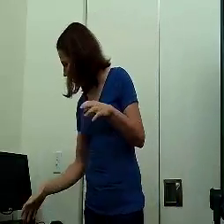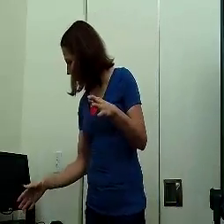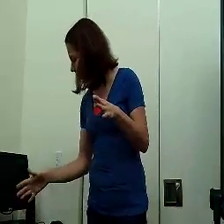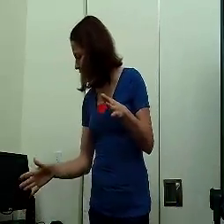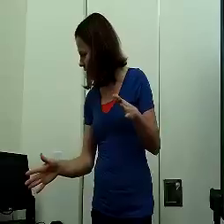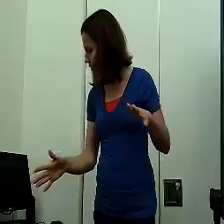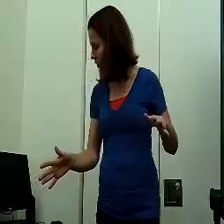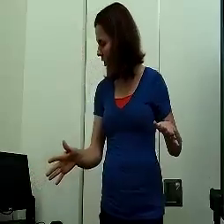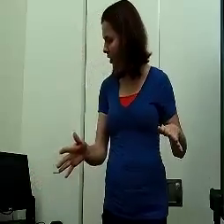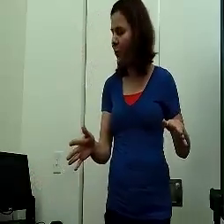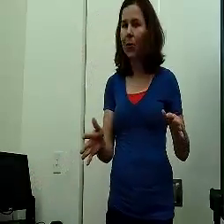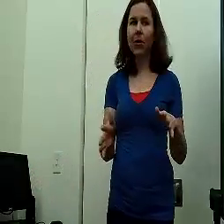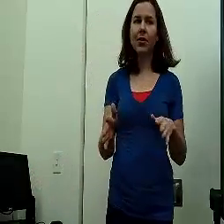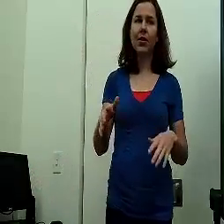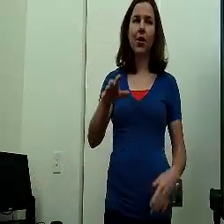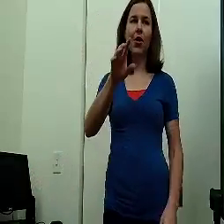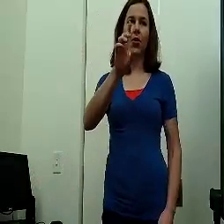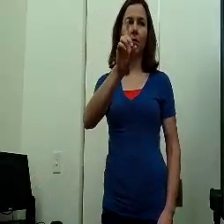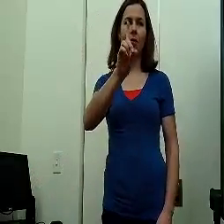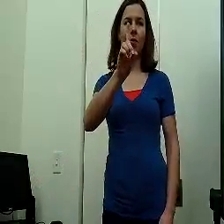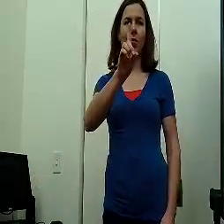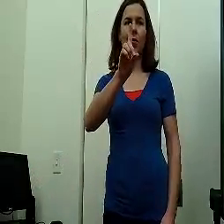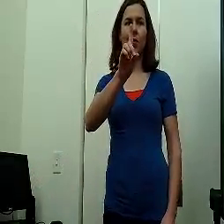Okay. Good word to know.